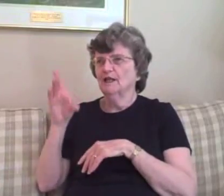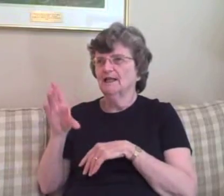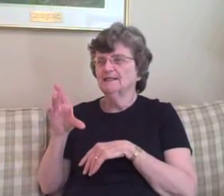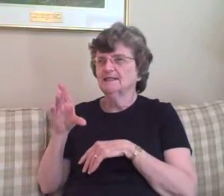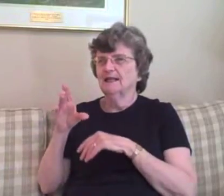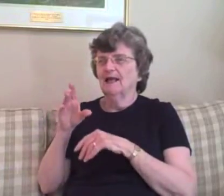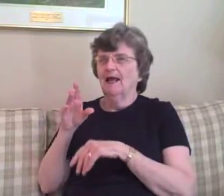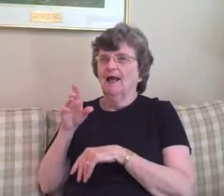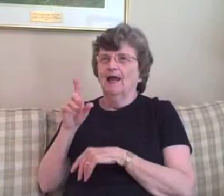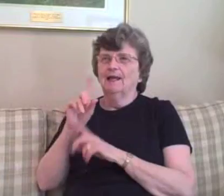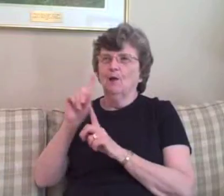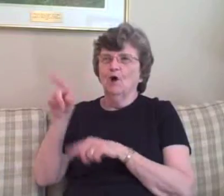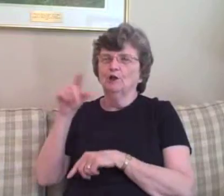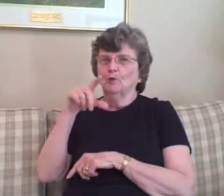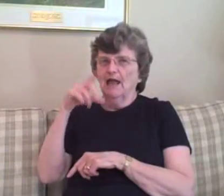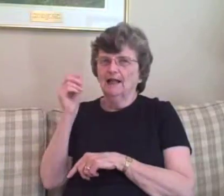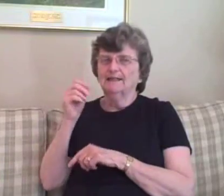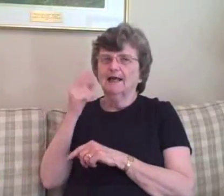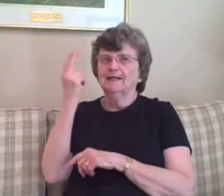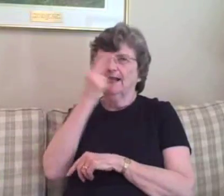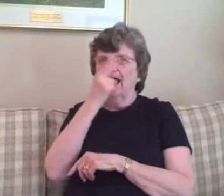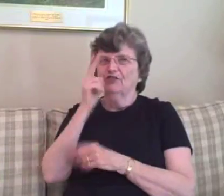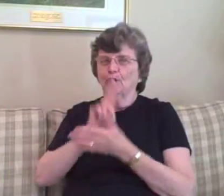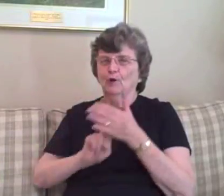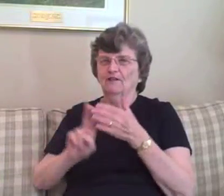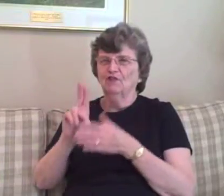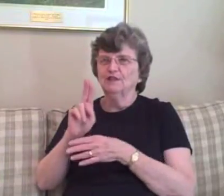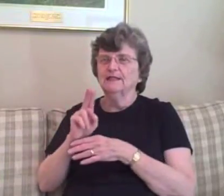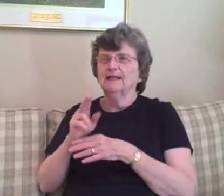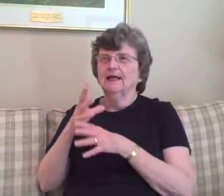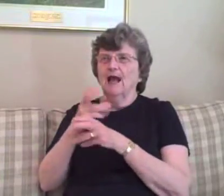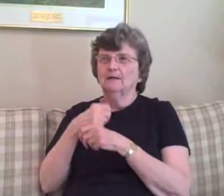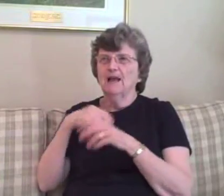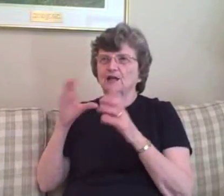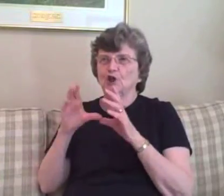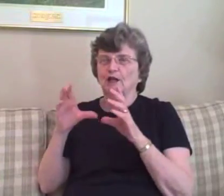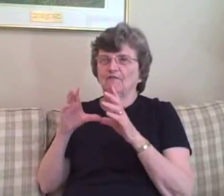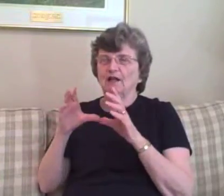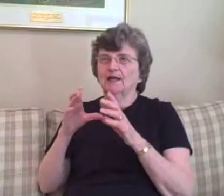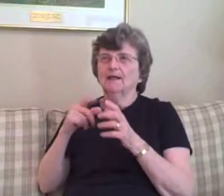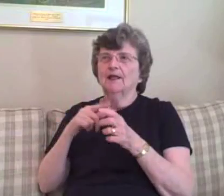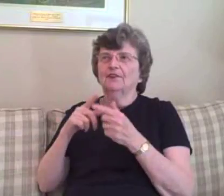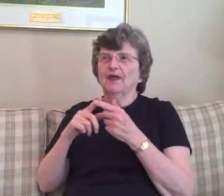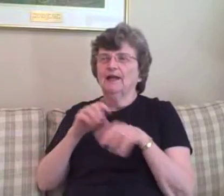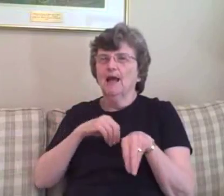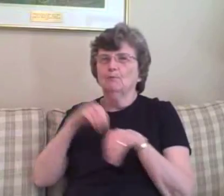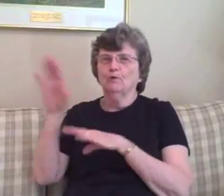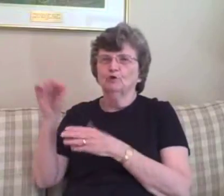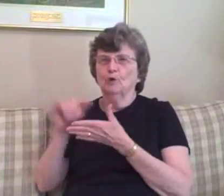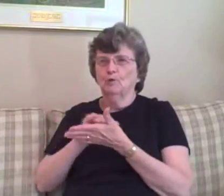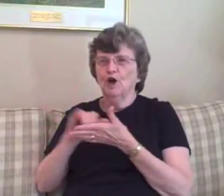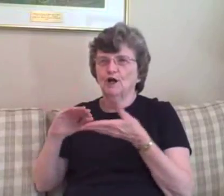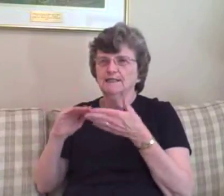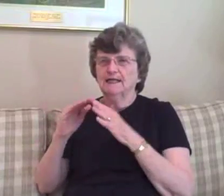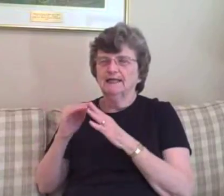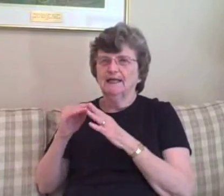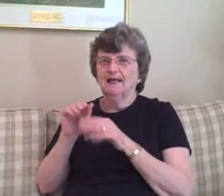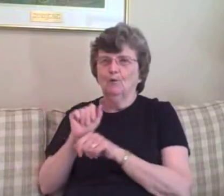and I moved to Washington, D.C. And I went to Gallaudet at the Catholic University and got my certificate, and then moved to New